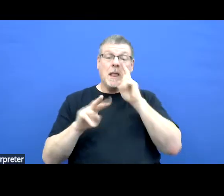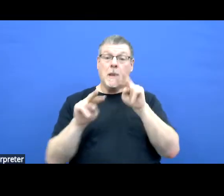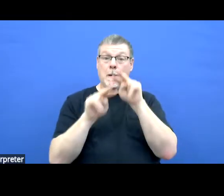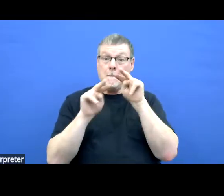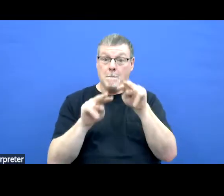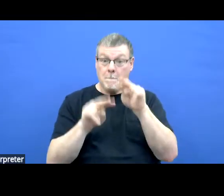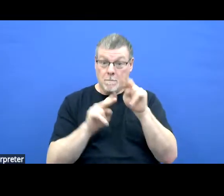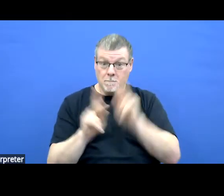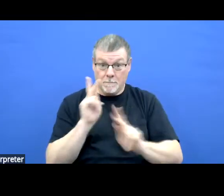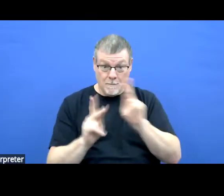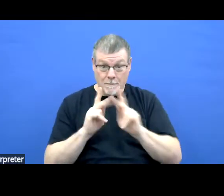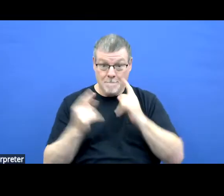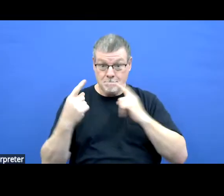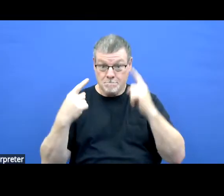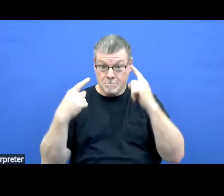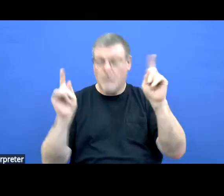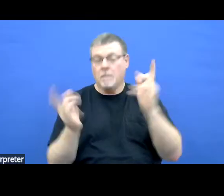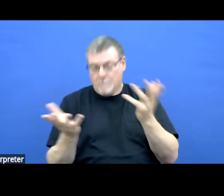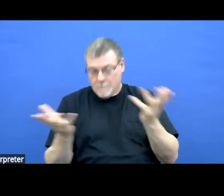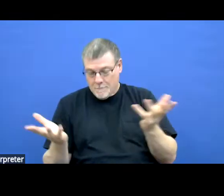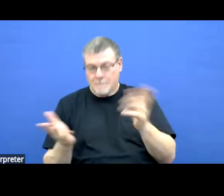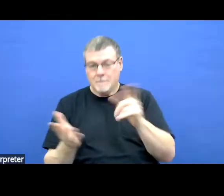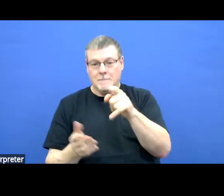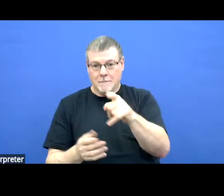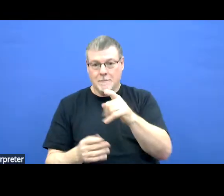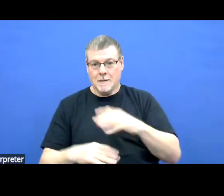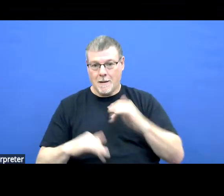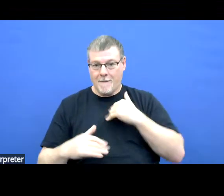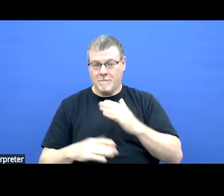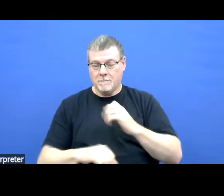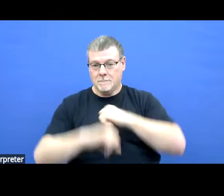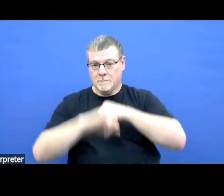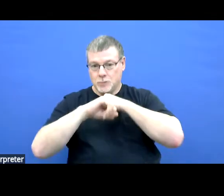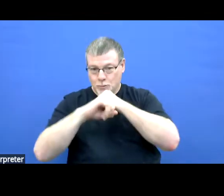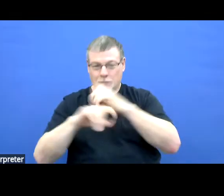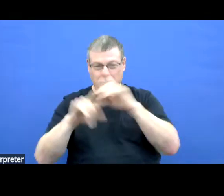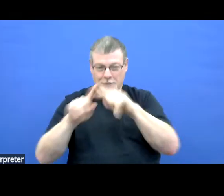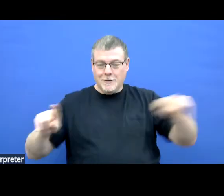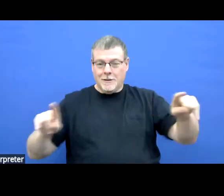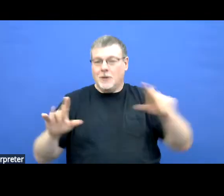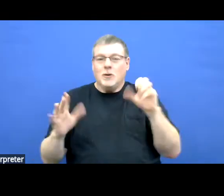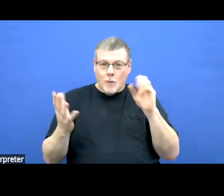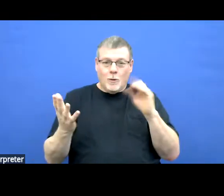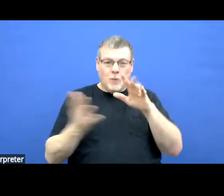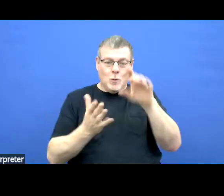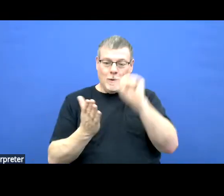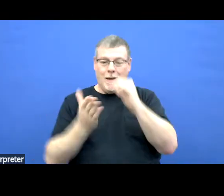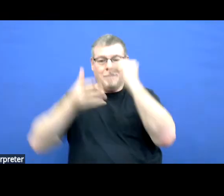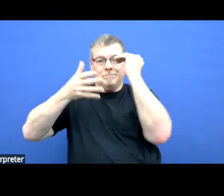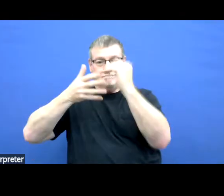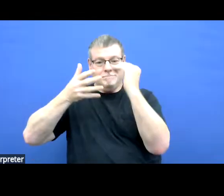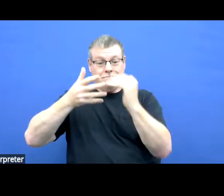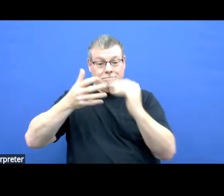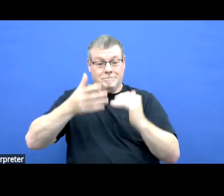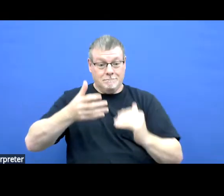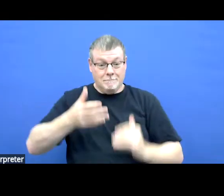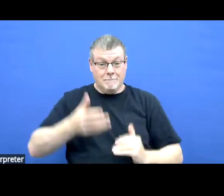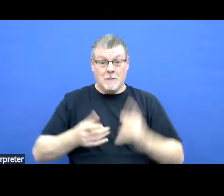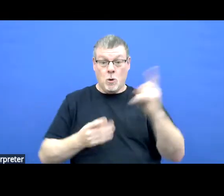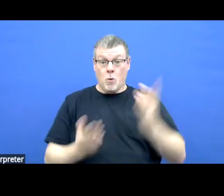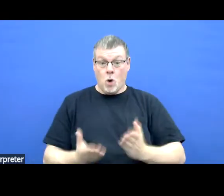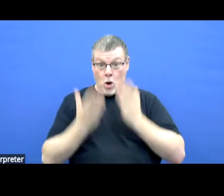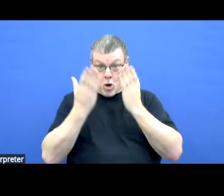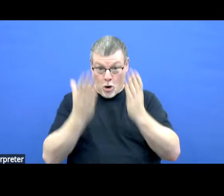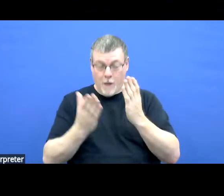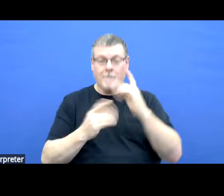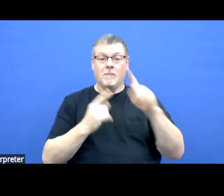both sites effectively, that can be mitigated by only having one or the other. So we can just go right down the list and you offer mitigation. And